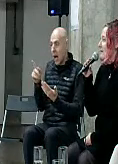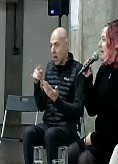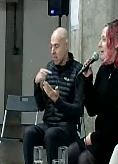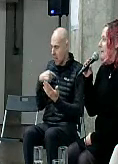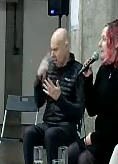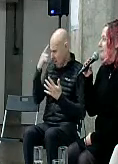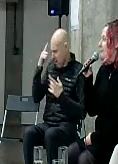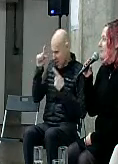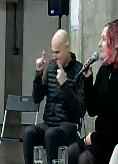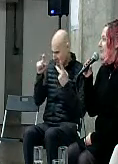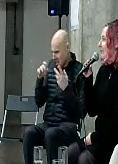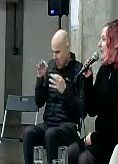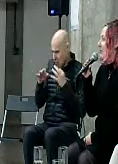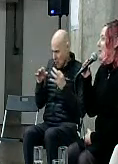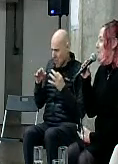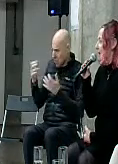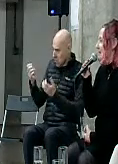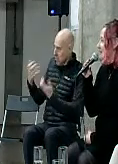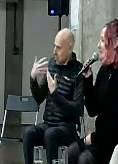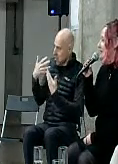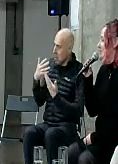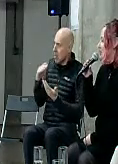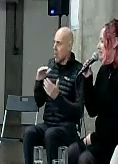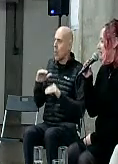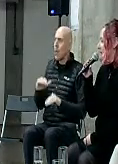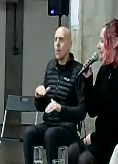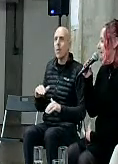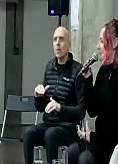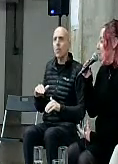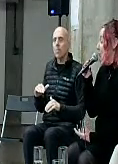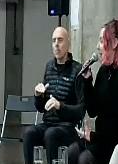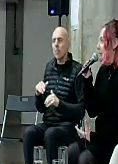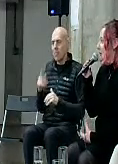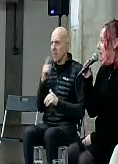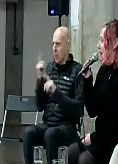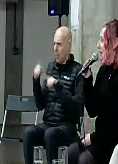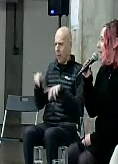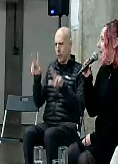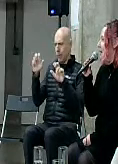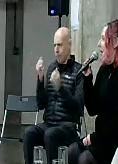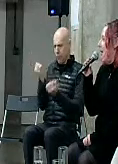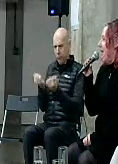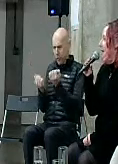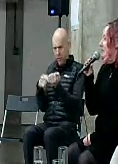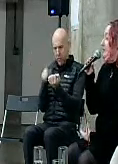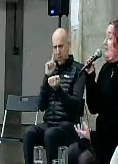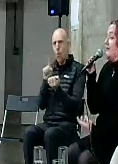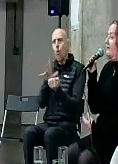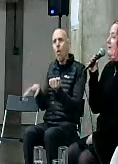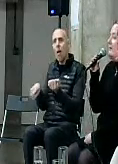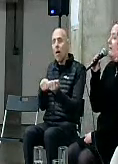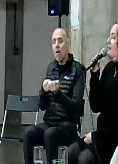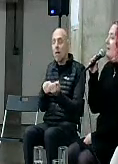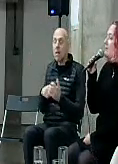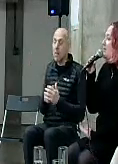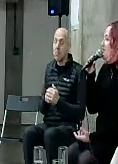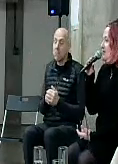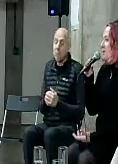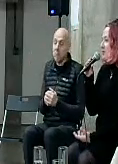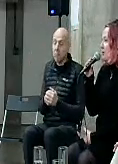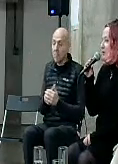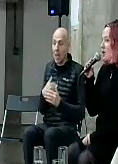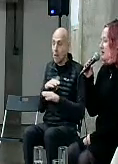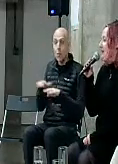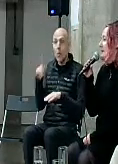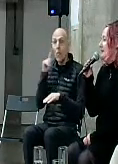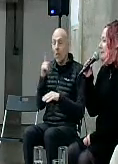minds. If we come back to justice and what that would look like, I don't think that justice